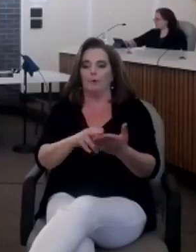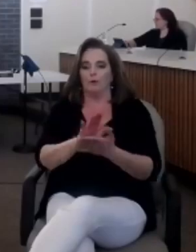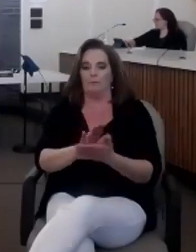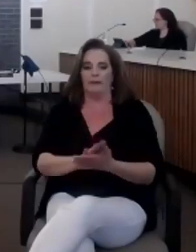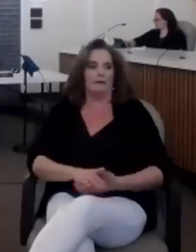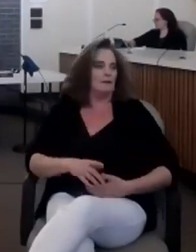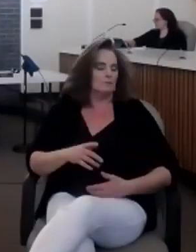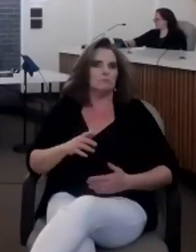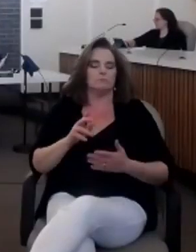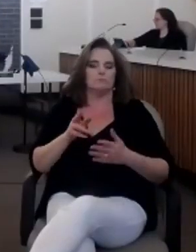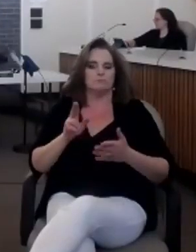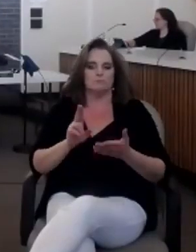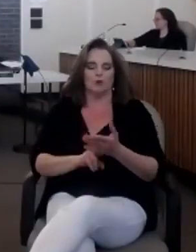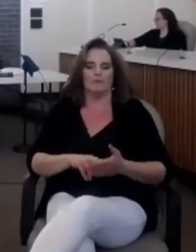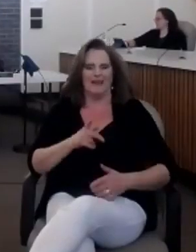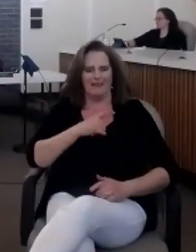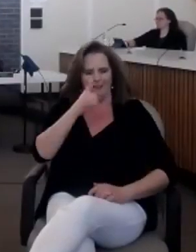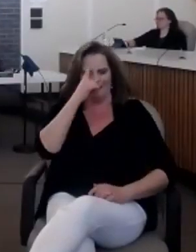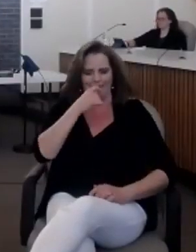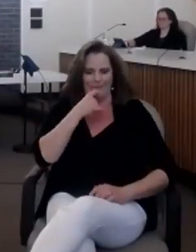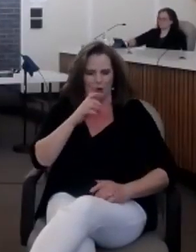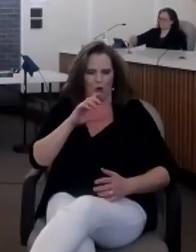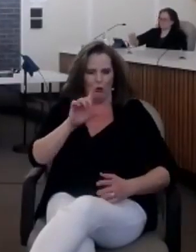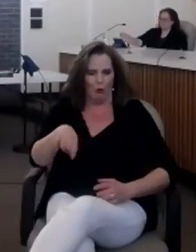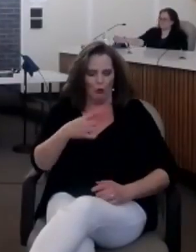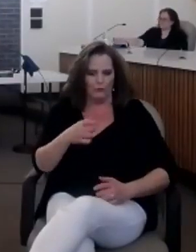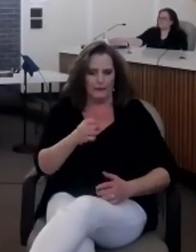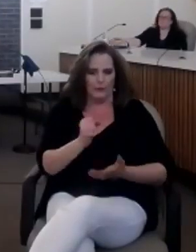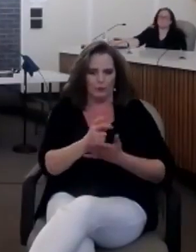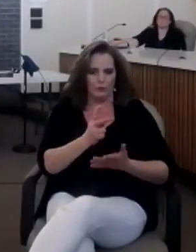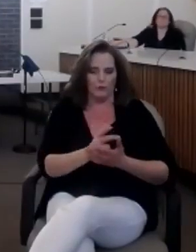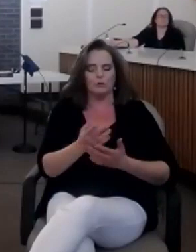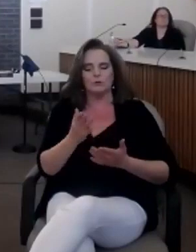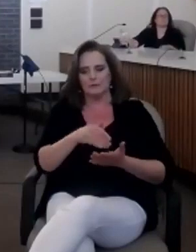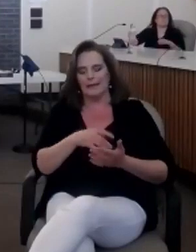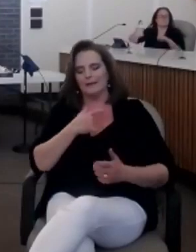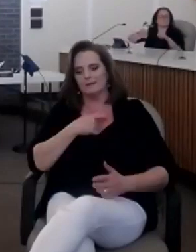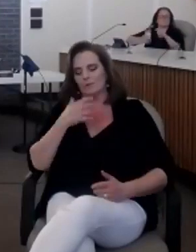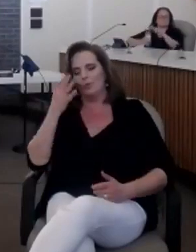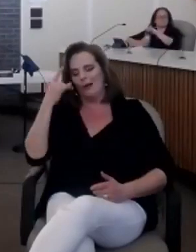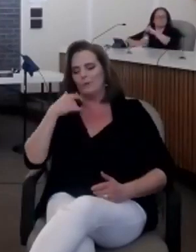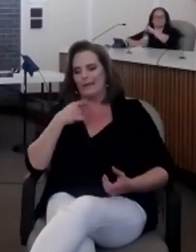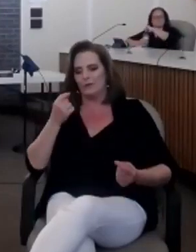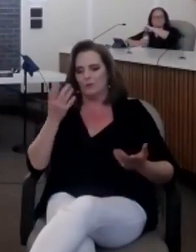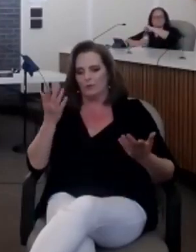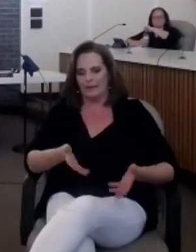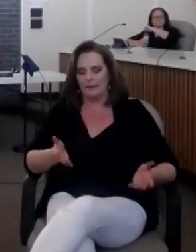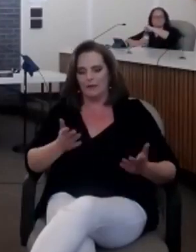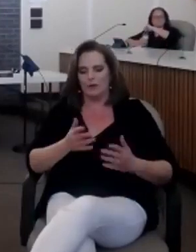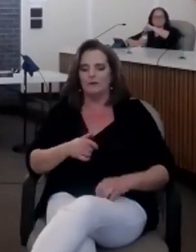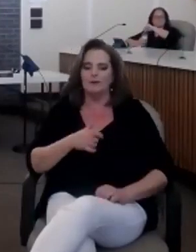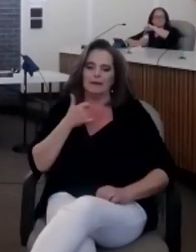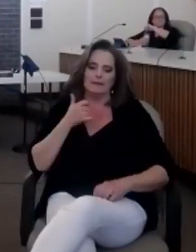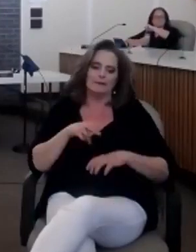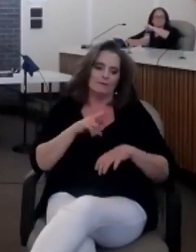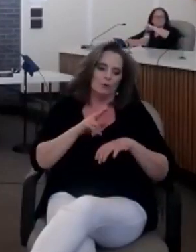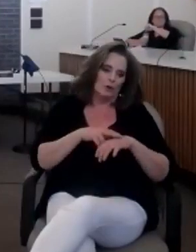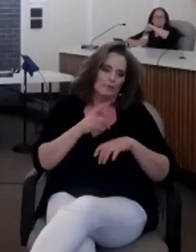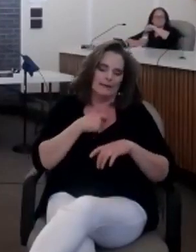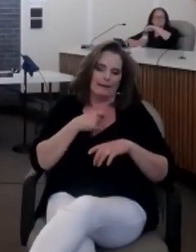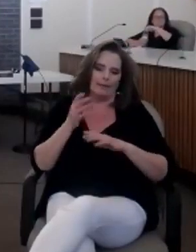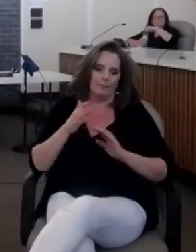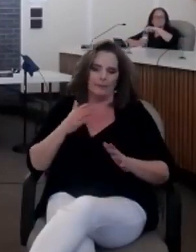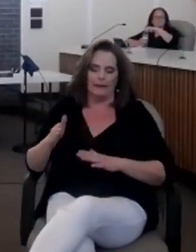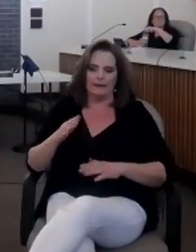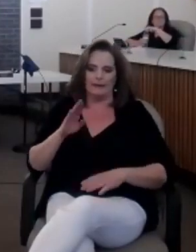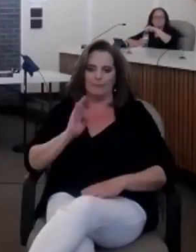believe that's the only approval necessary, which is again why we had to do the seeker here instead of normally it would have been done at the planning board.